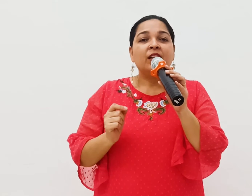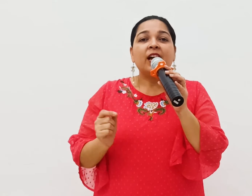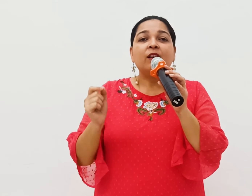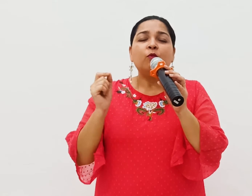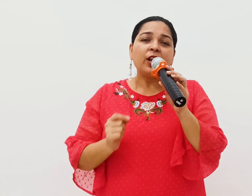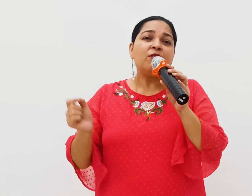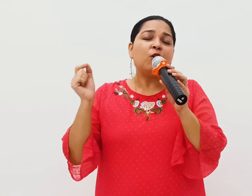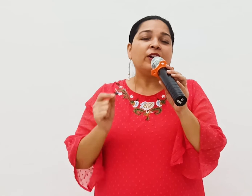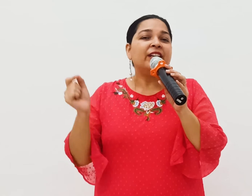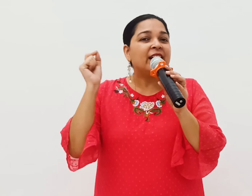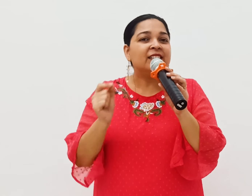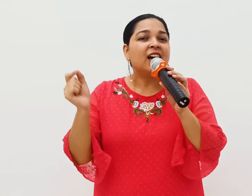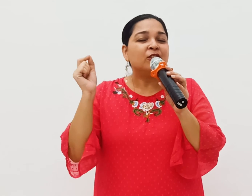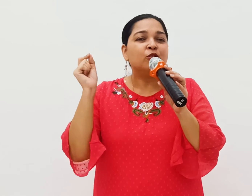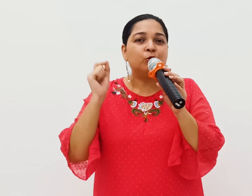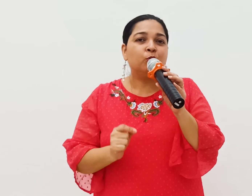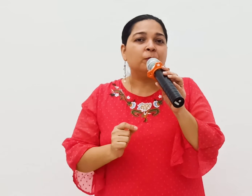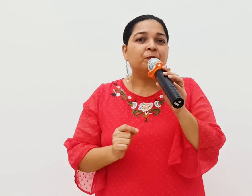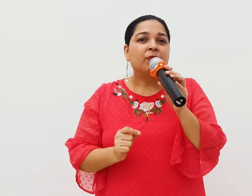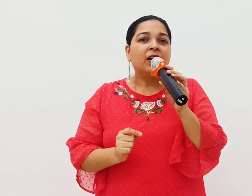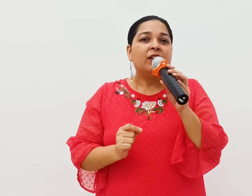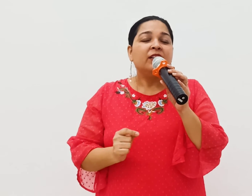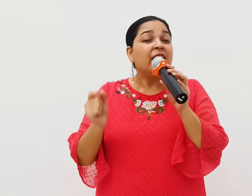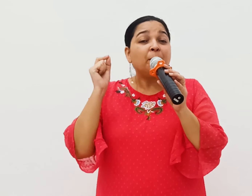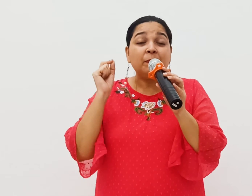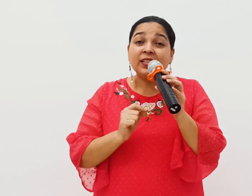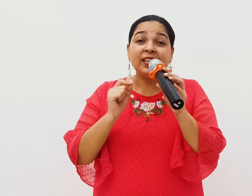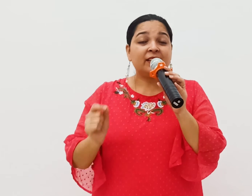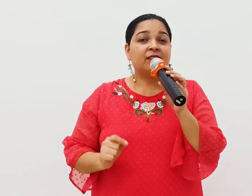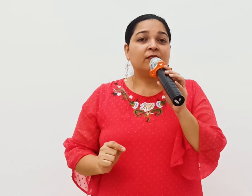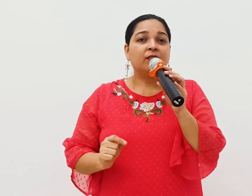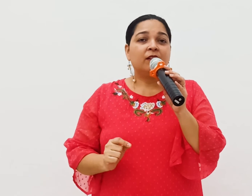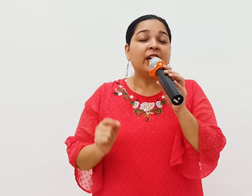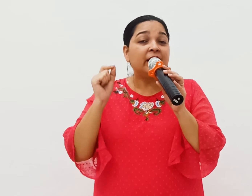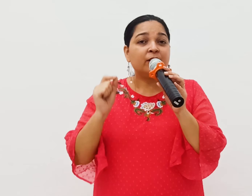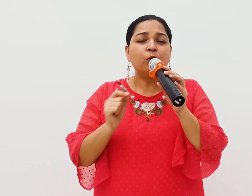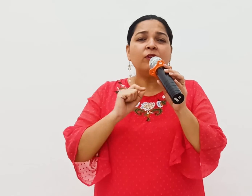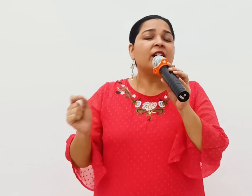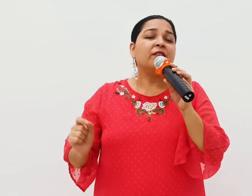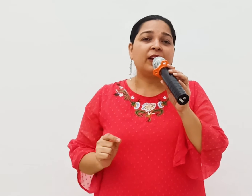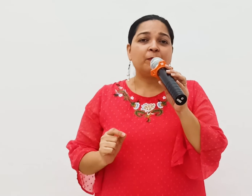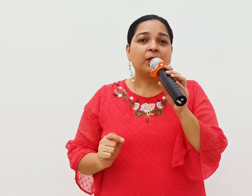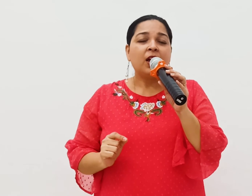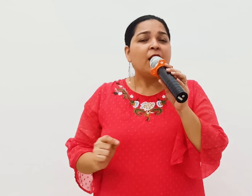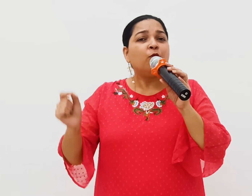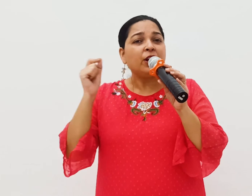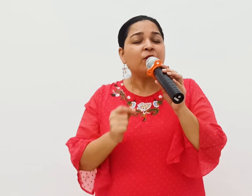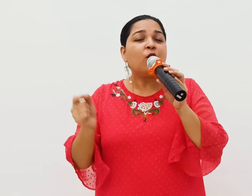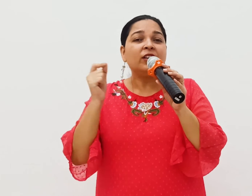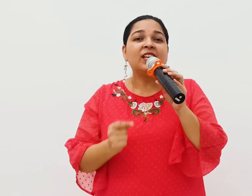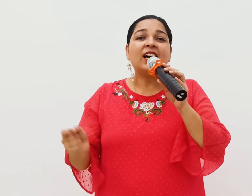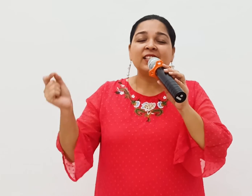remember that whatever God tells us to do, there are blessings in it. Don't run away.